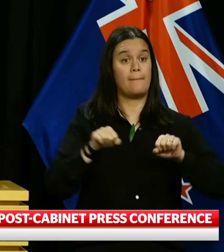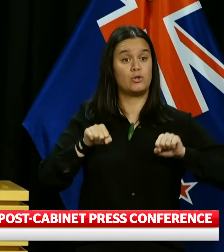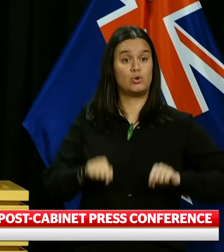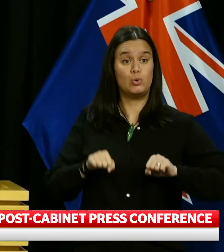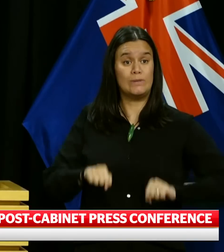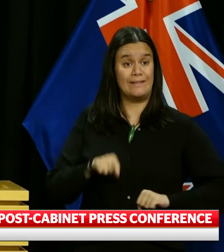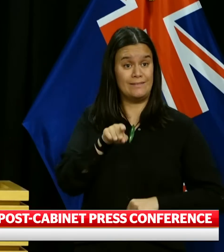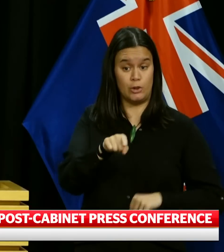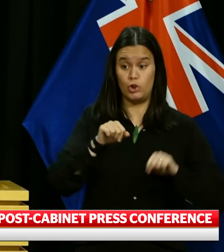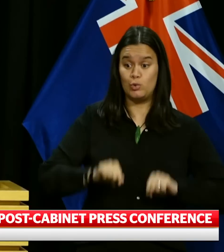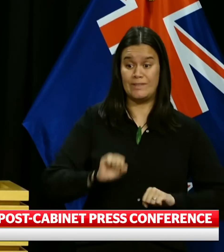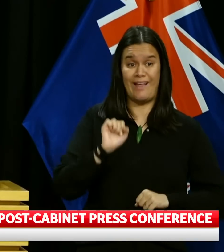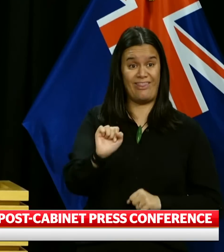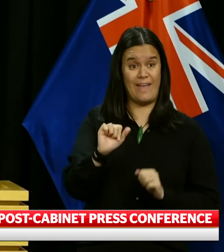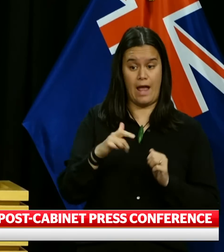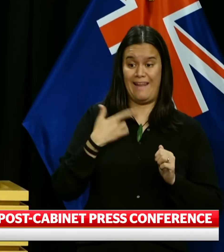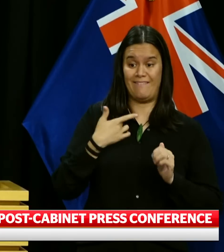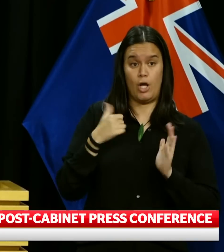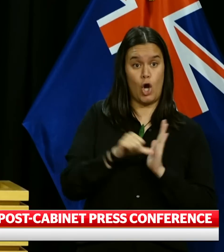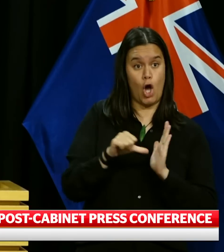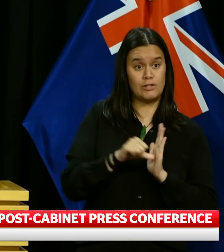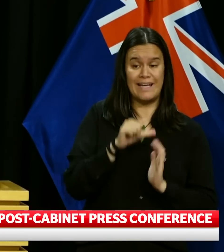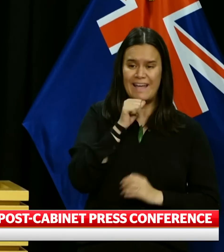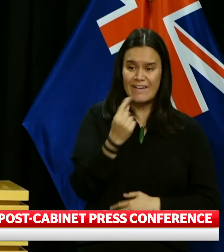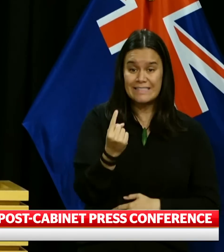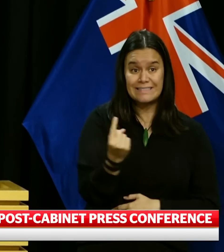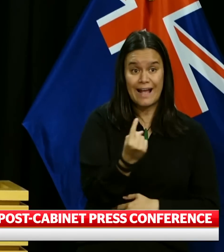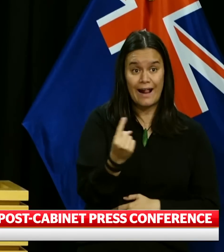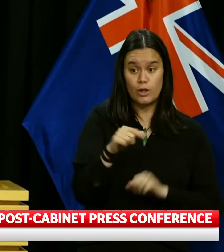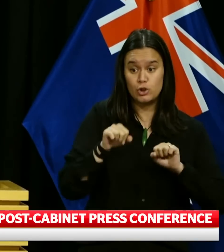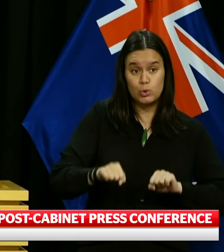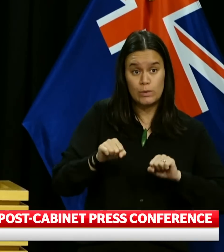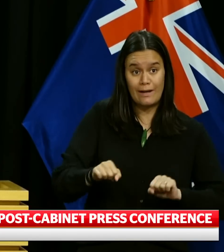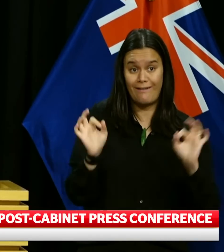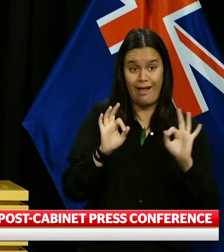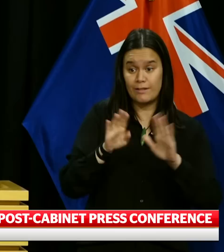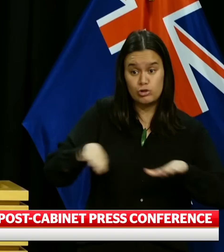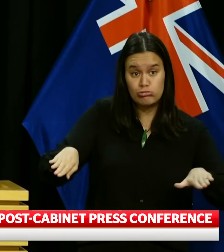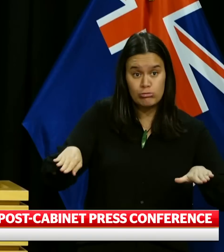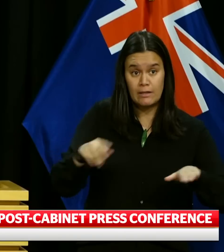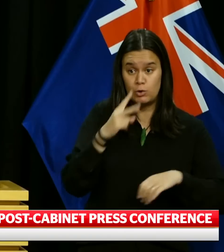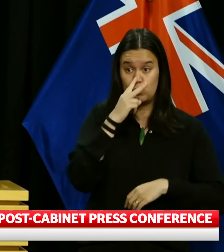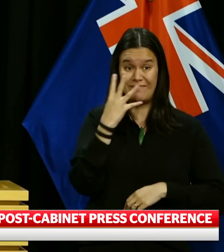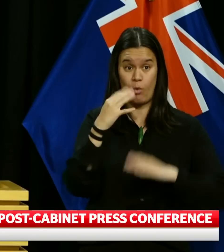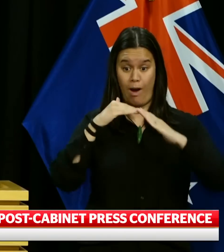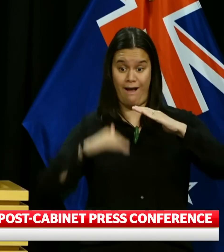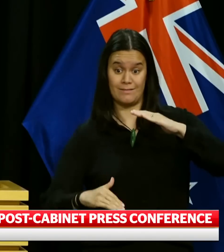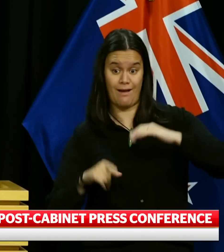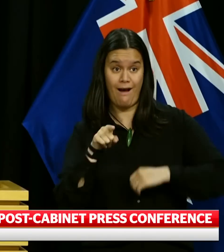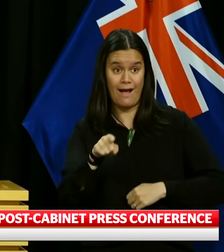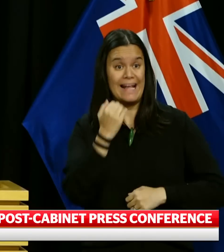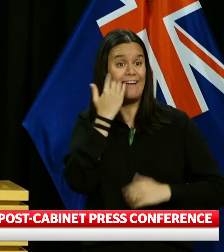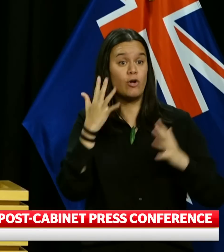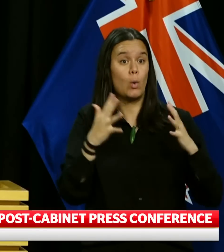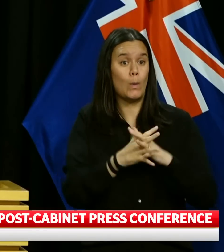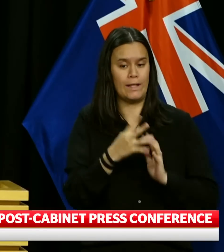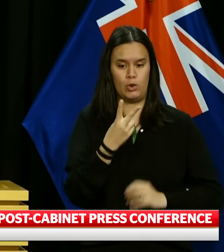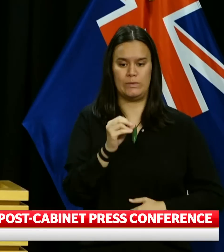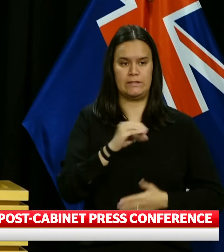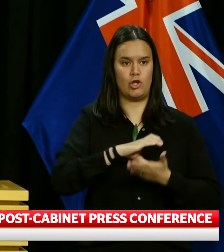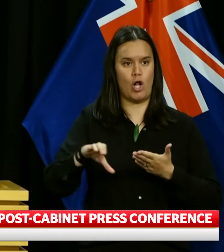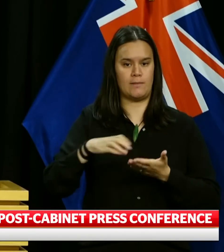and loan living costs, with single students under 24 without children getting over $20 a week